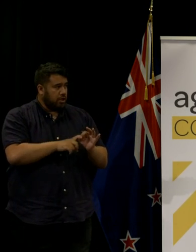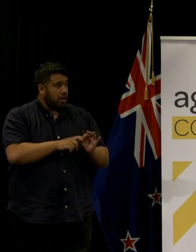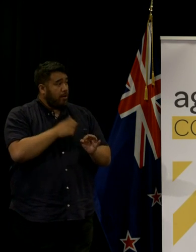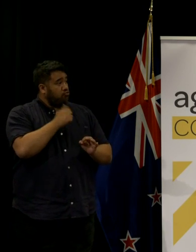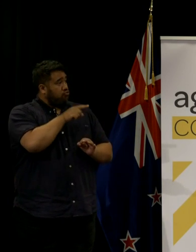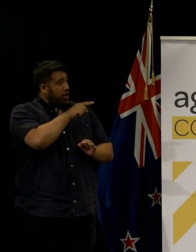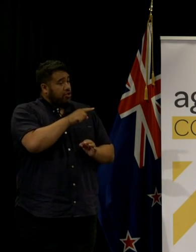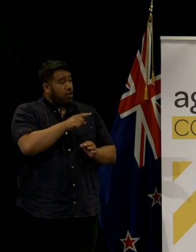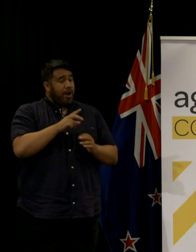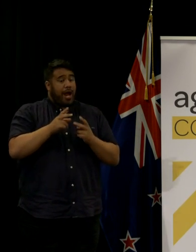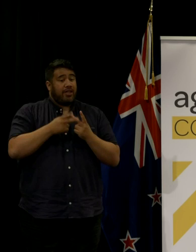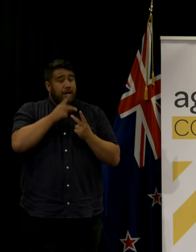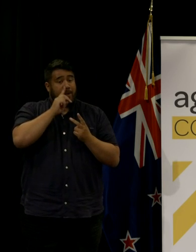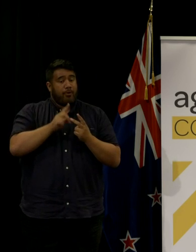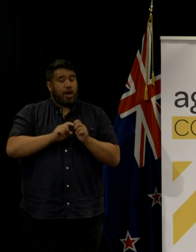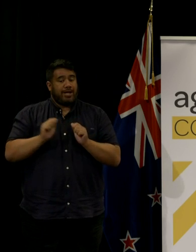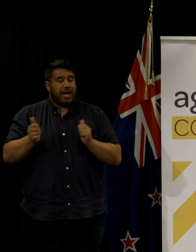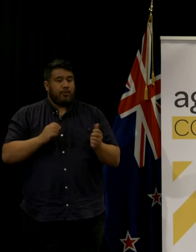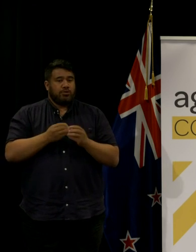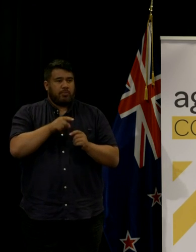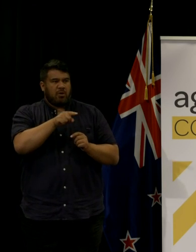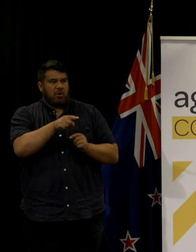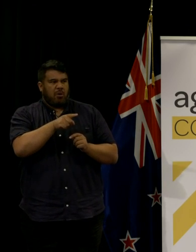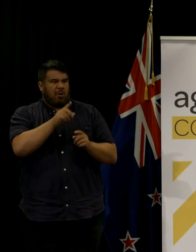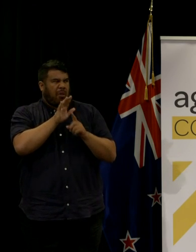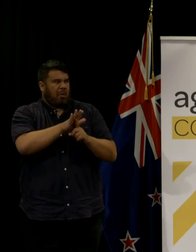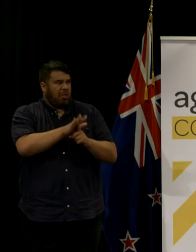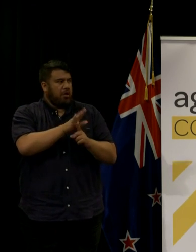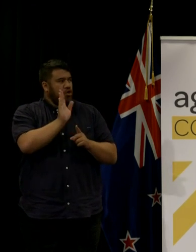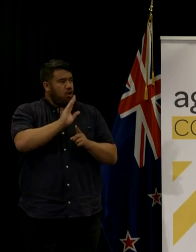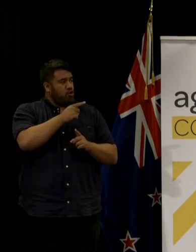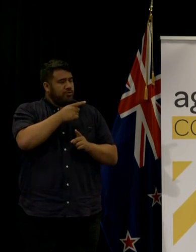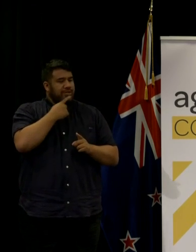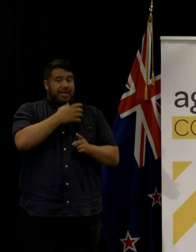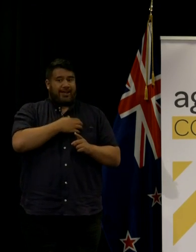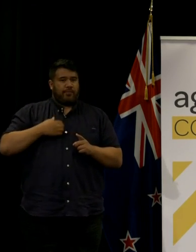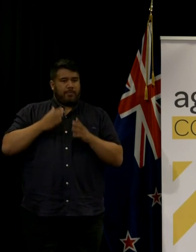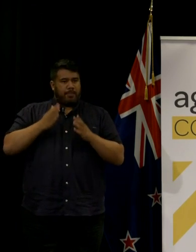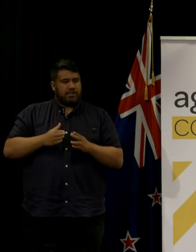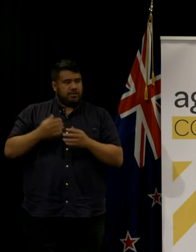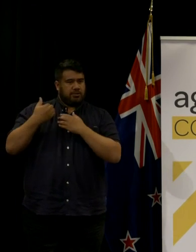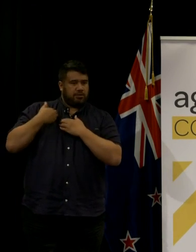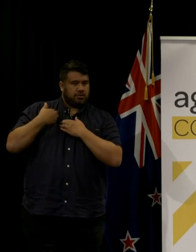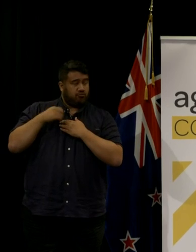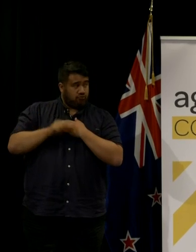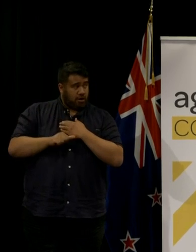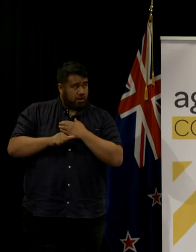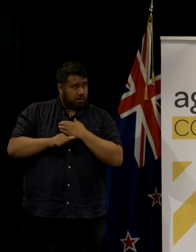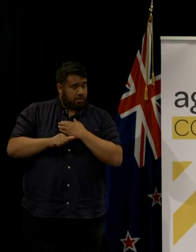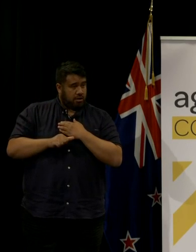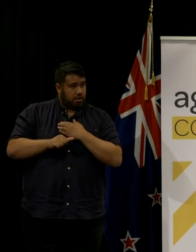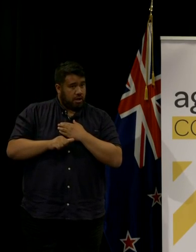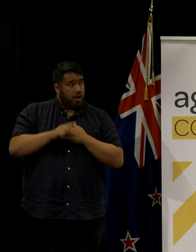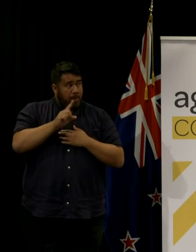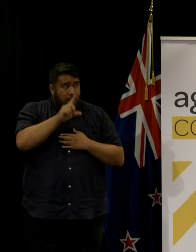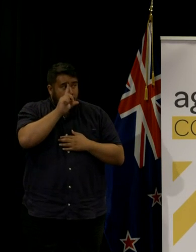the government and the authorities will enforce it. But with such clear messages, if people still are out on the streets, there's going to be a degree of